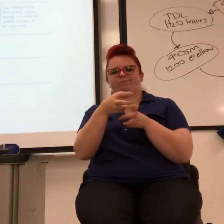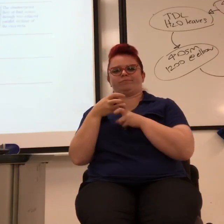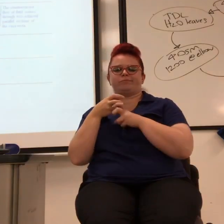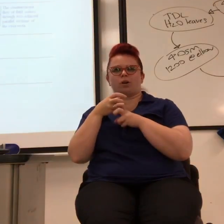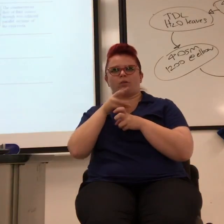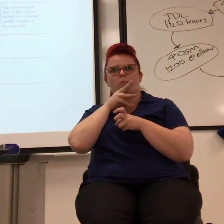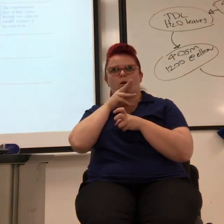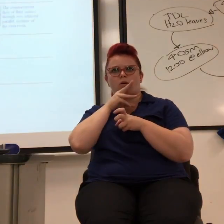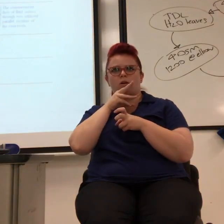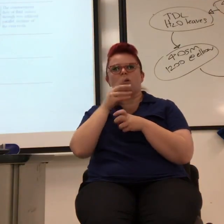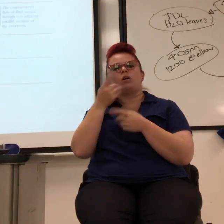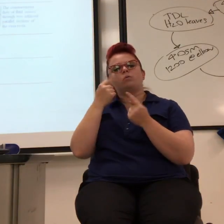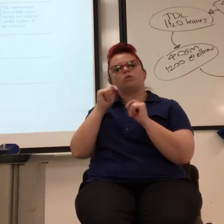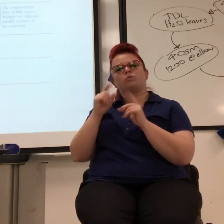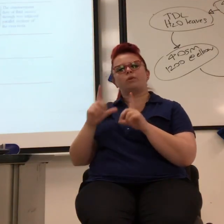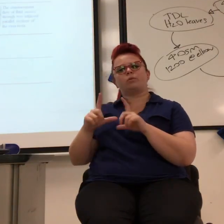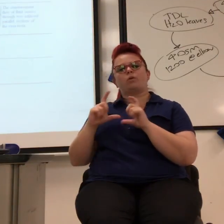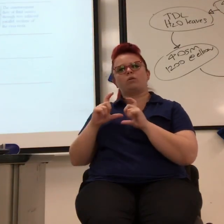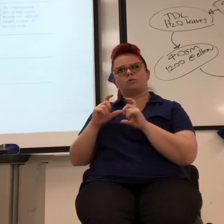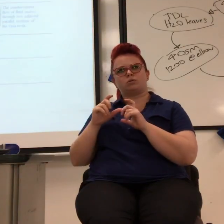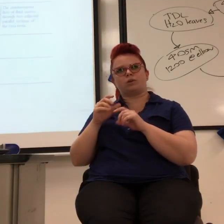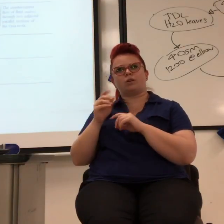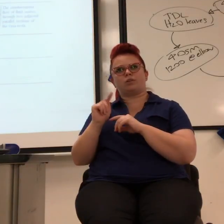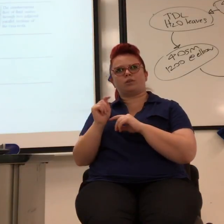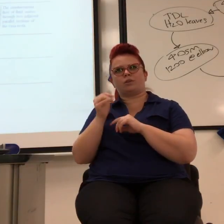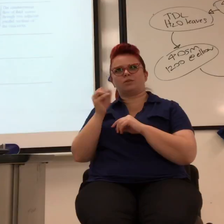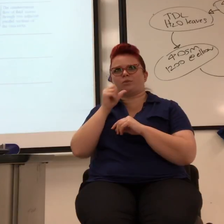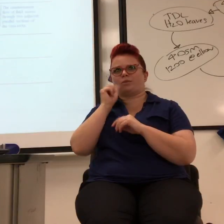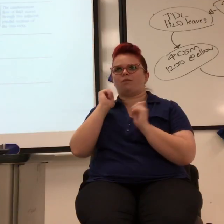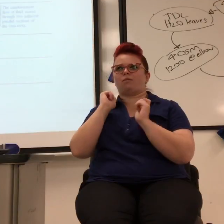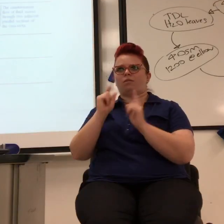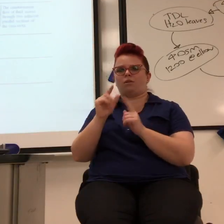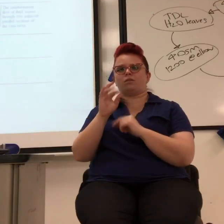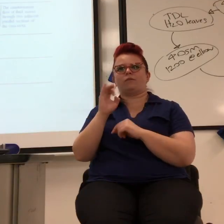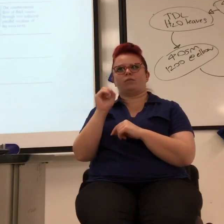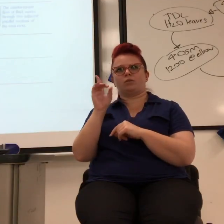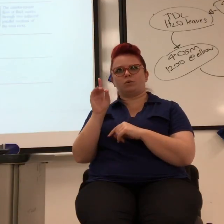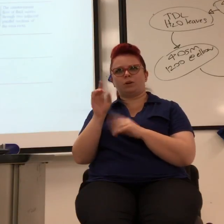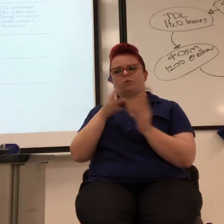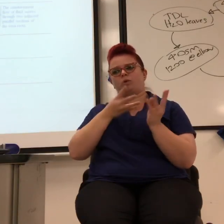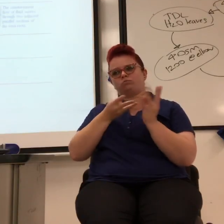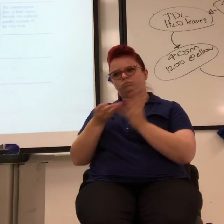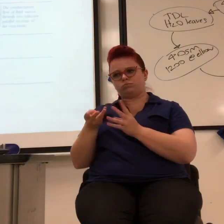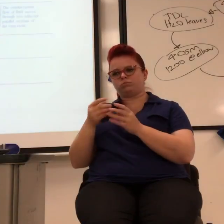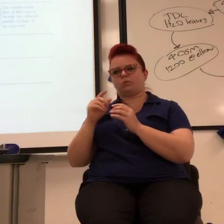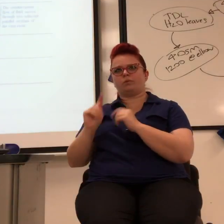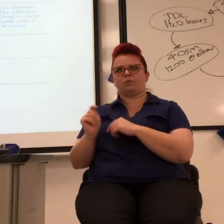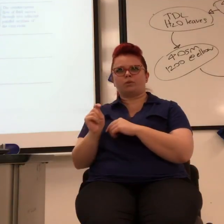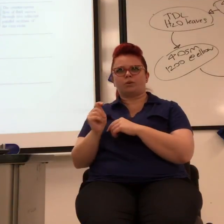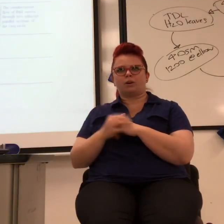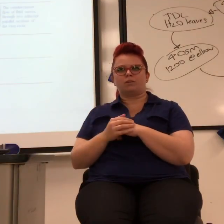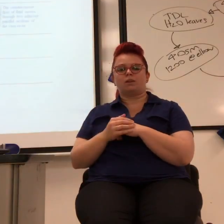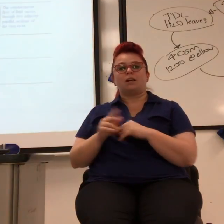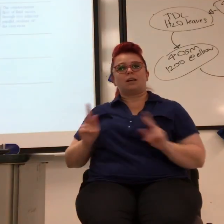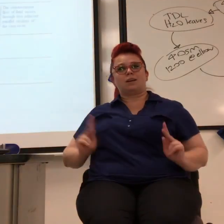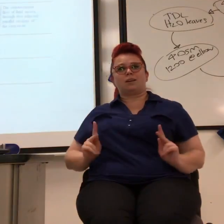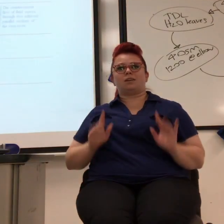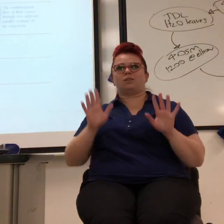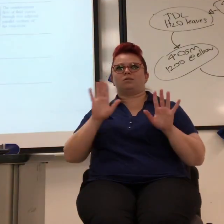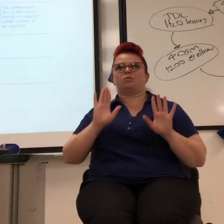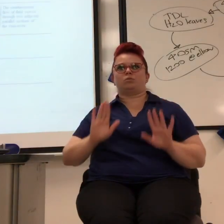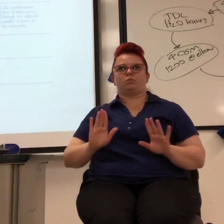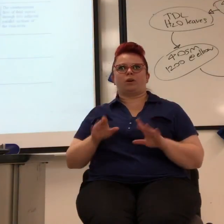trying to concentrate urine so we don't lose all of our fluids to the urine. We want to keep it in the body. Kidneys are great at pulling